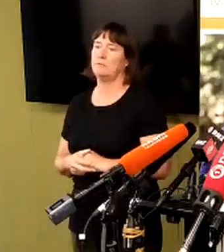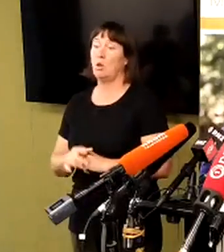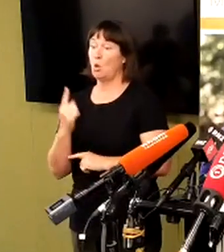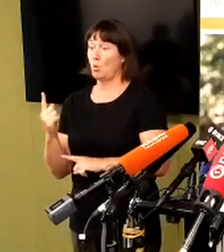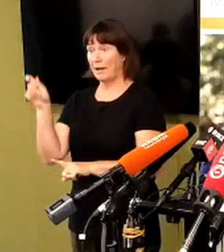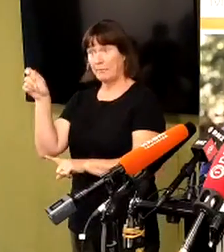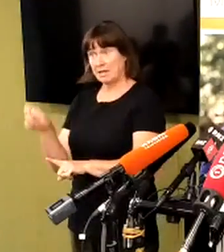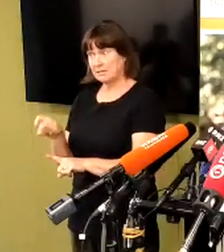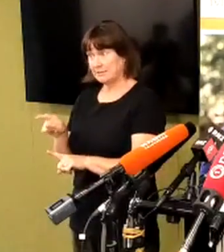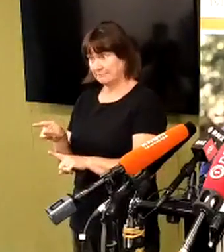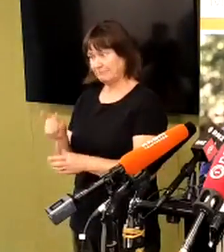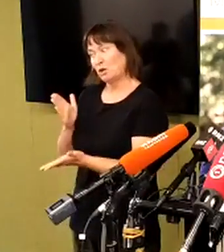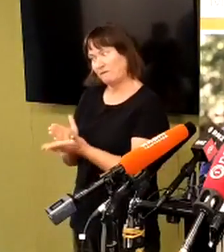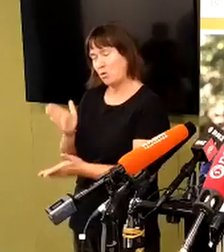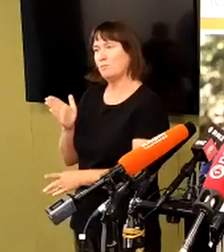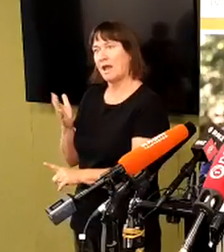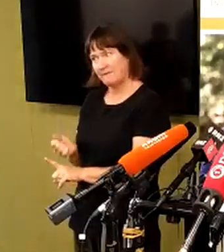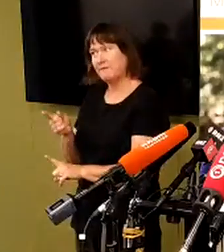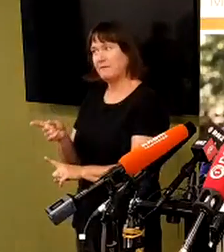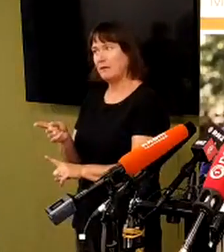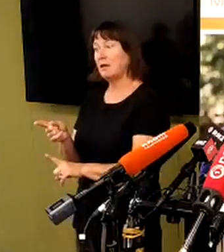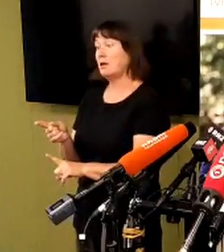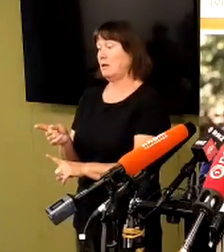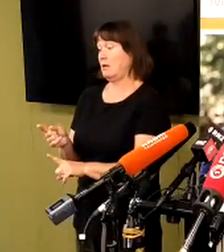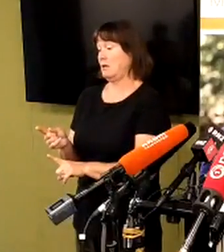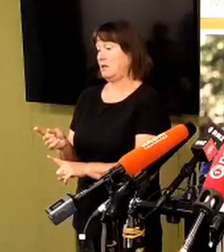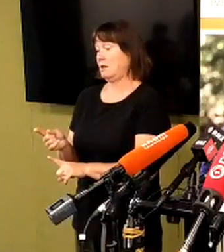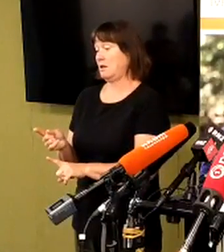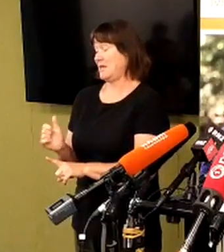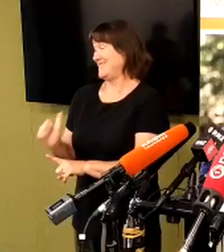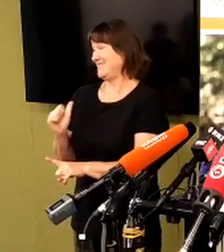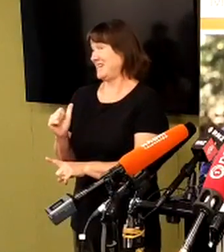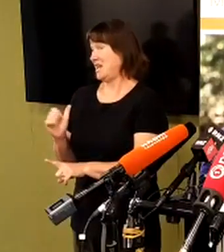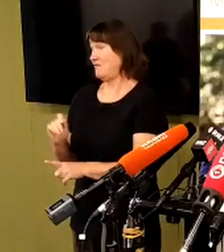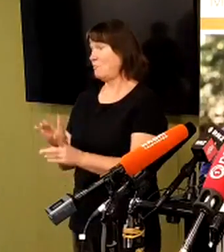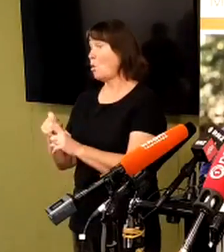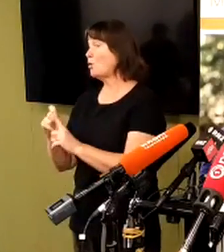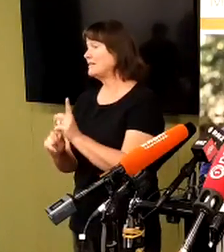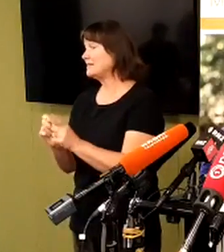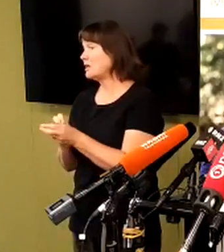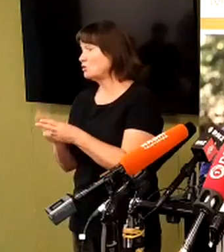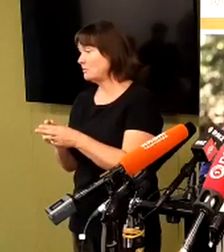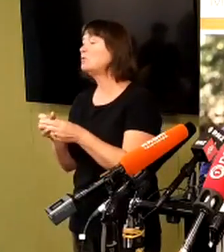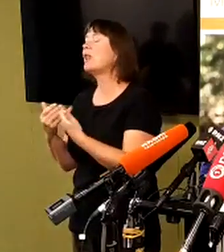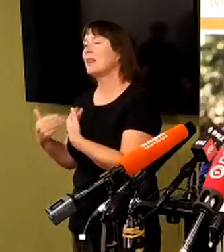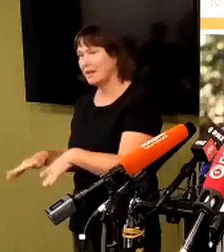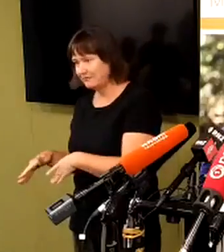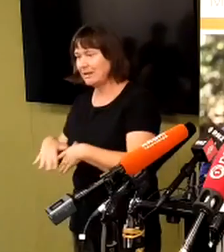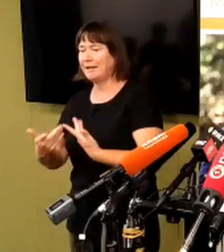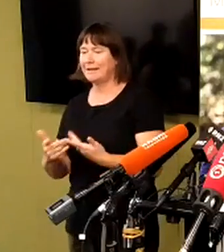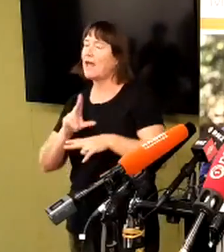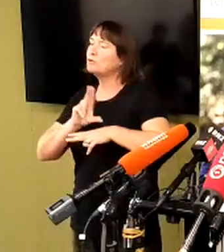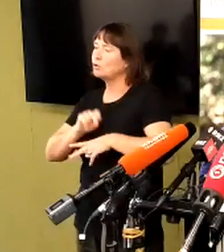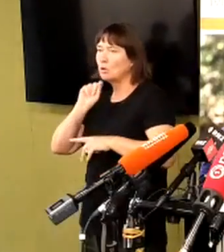One patient, one of our confirmed cases, was discharged home from Auckland City Hospital yesterday and is under the care of their GP